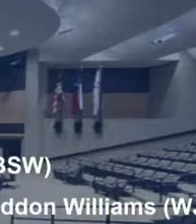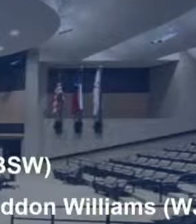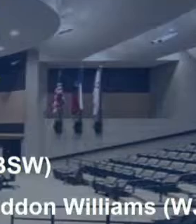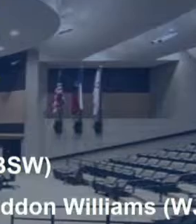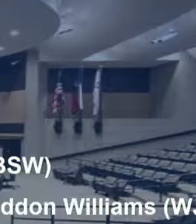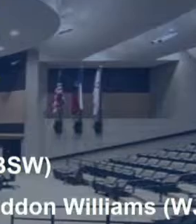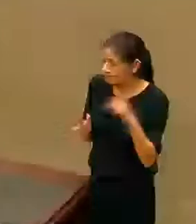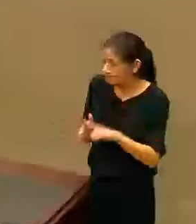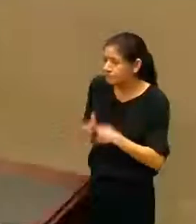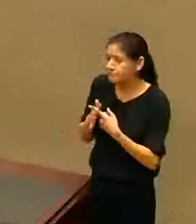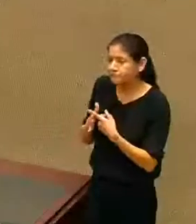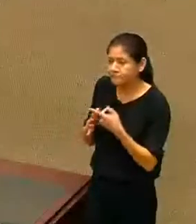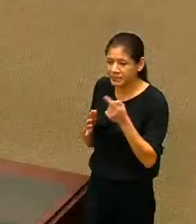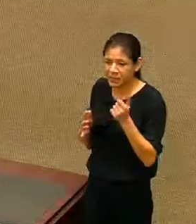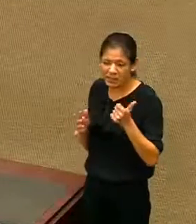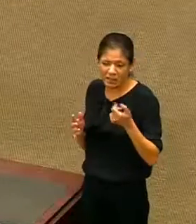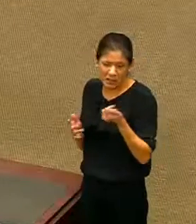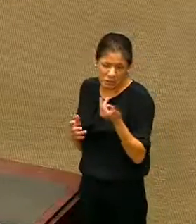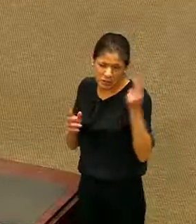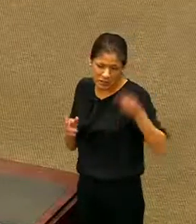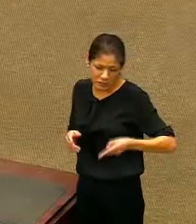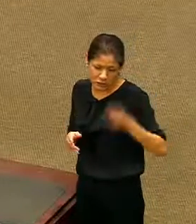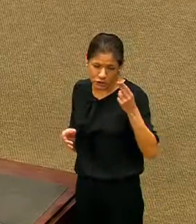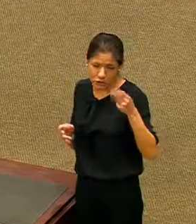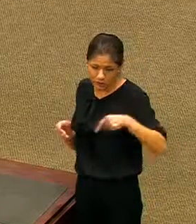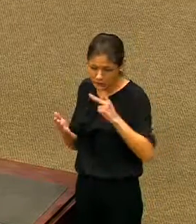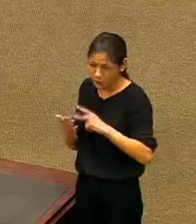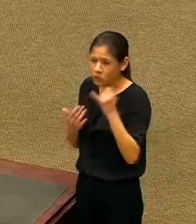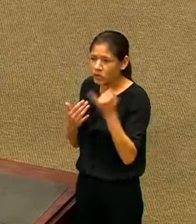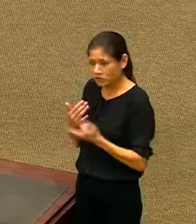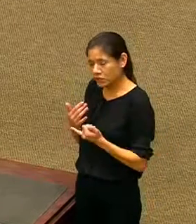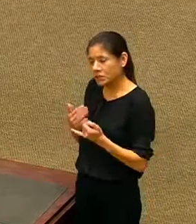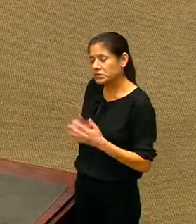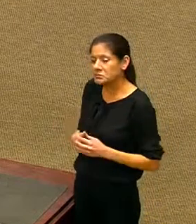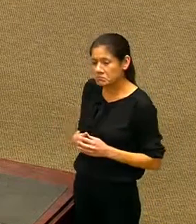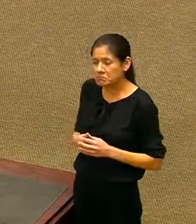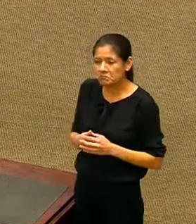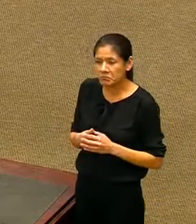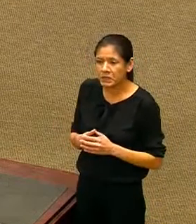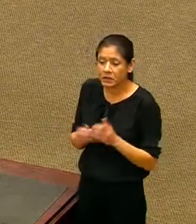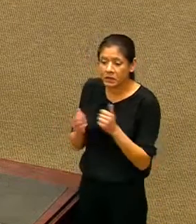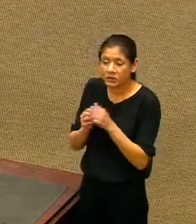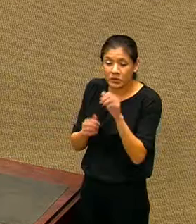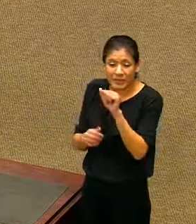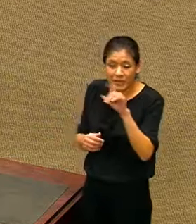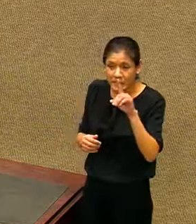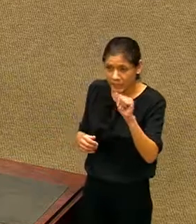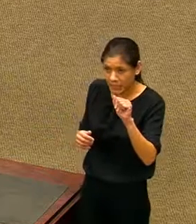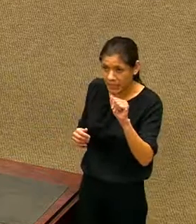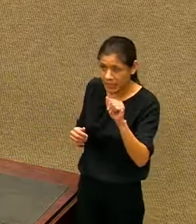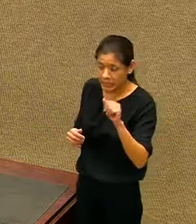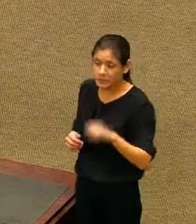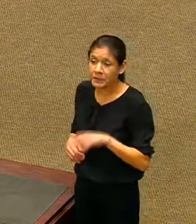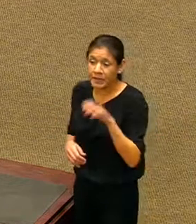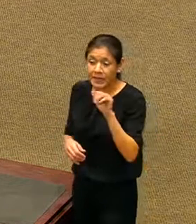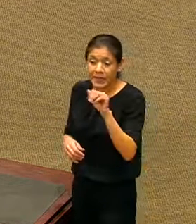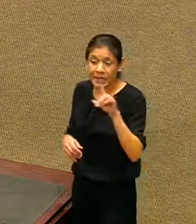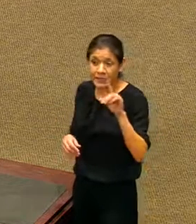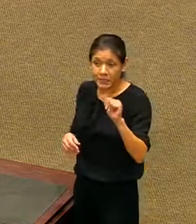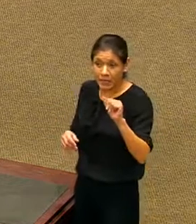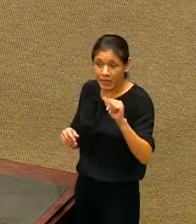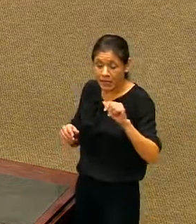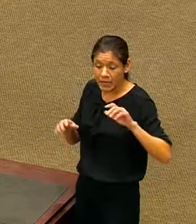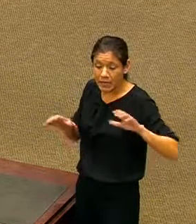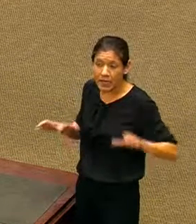So I want to start with a little history of the project and even the ADA. The ADA was